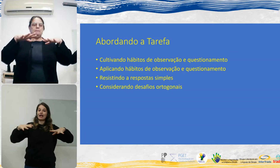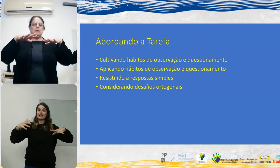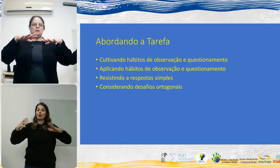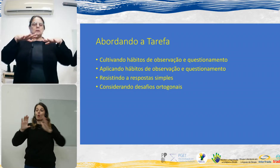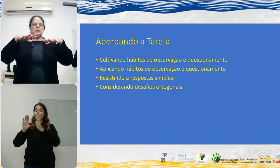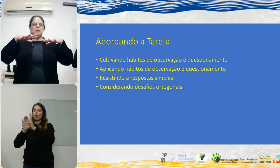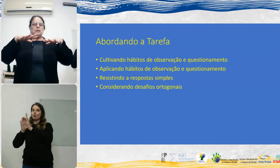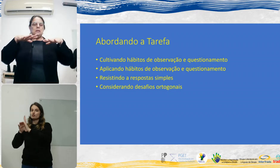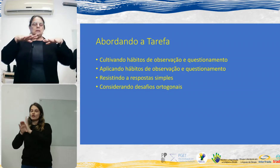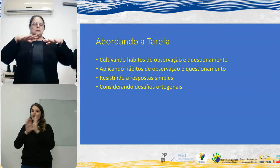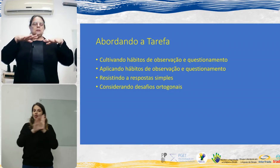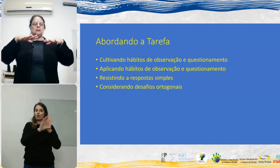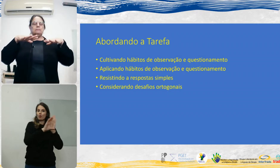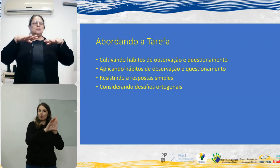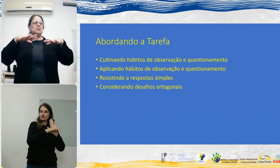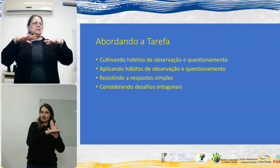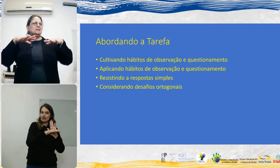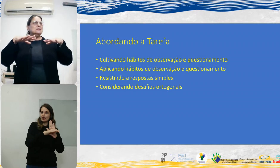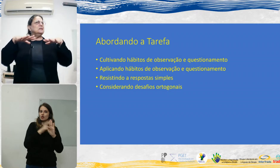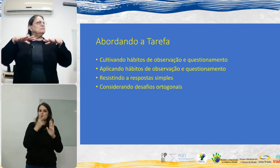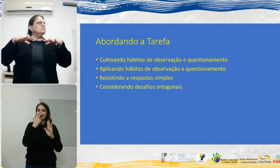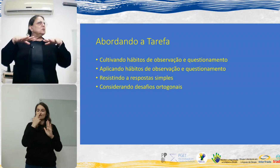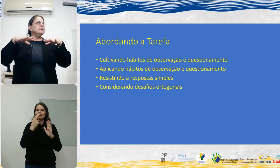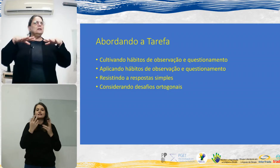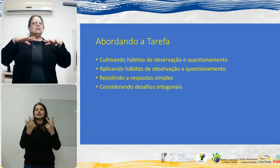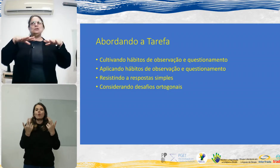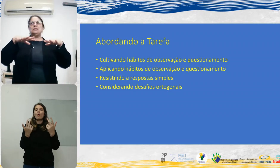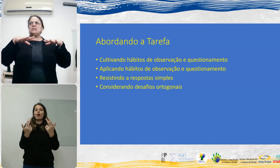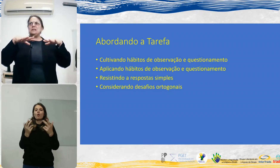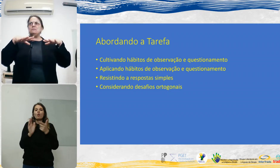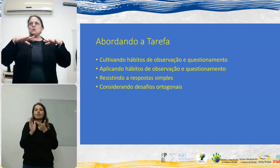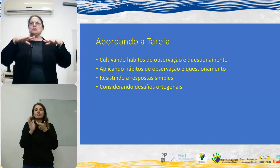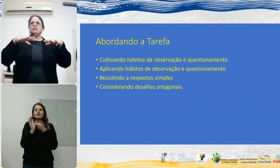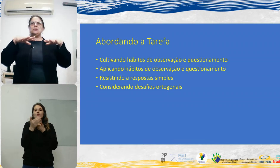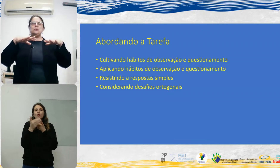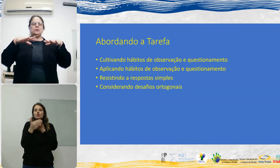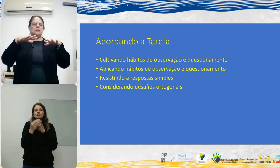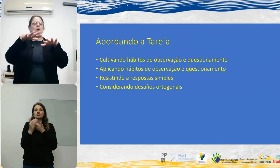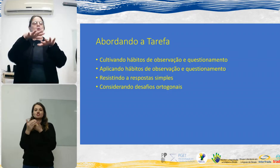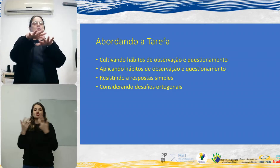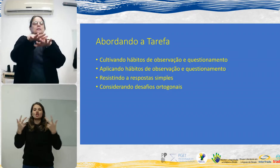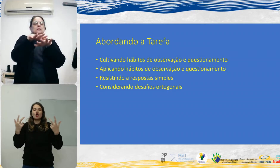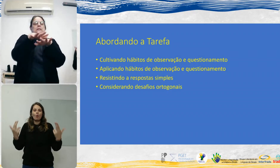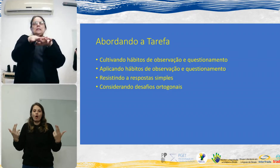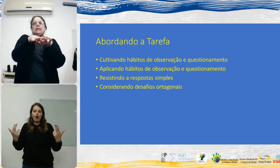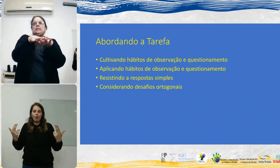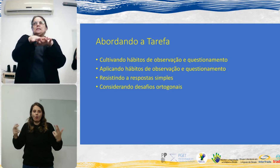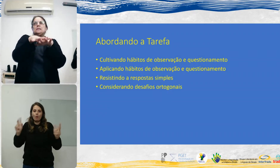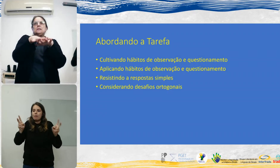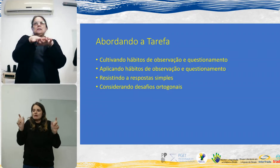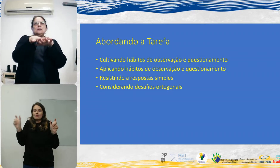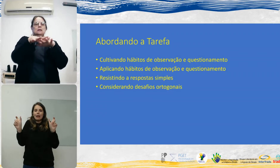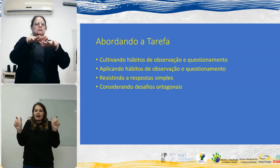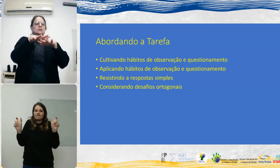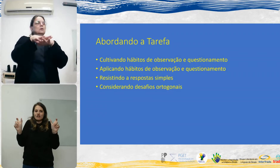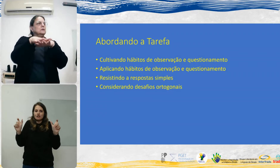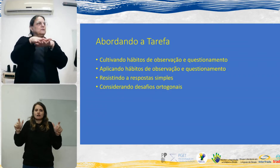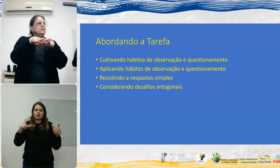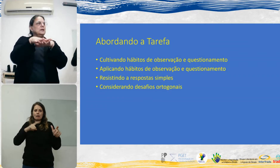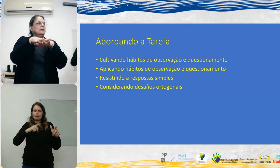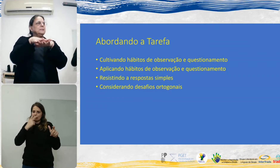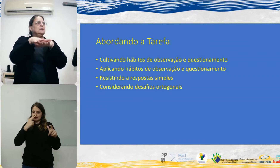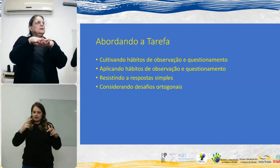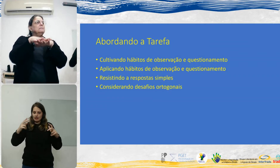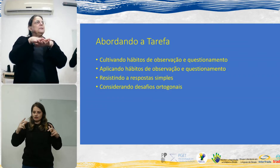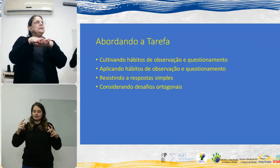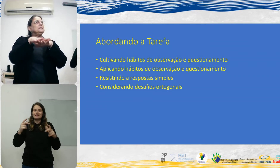talking about, it's using the same terminology, the same words. So you think, oh, it's like this. There's a lot of